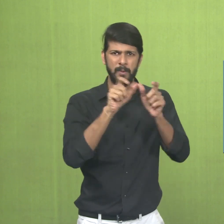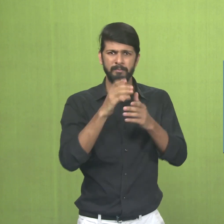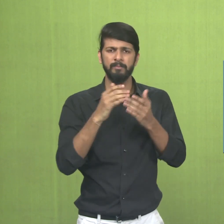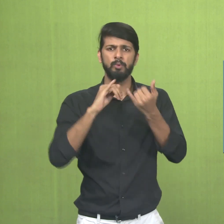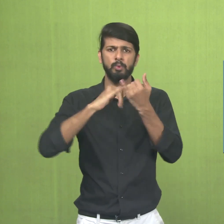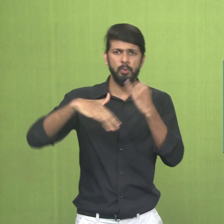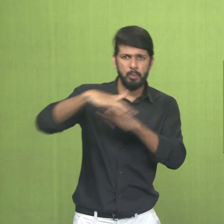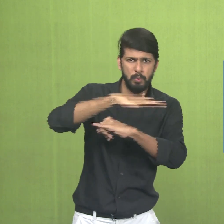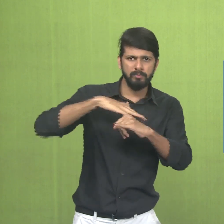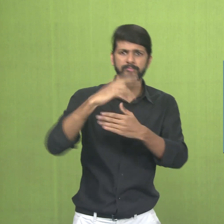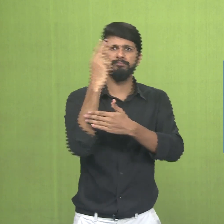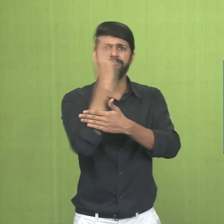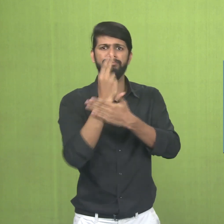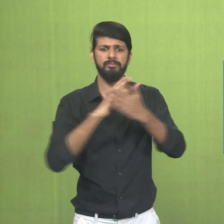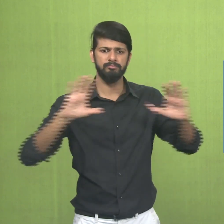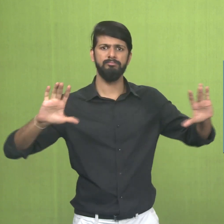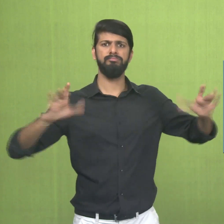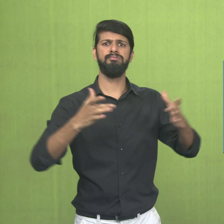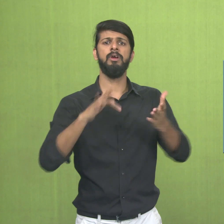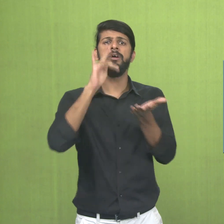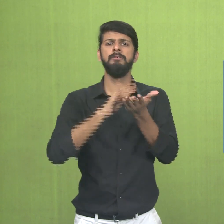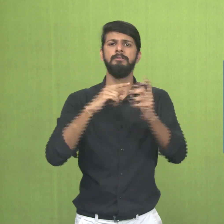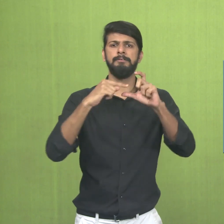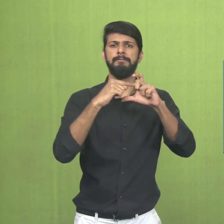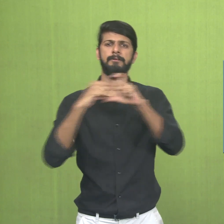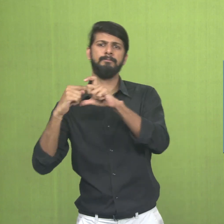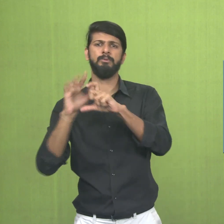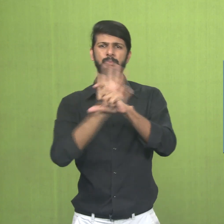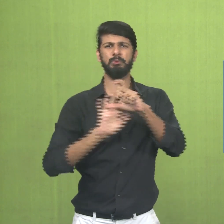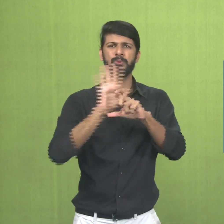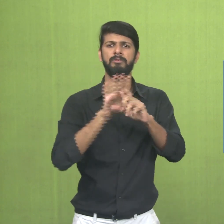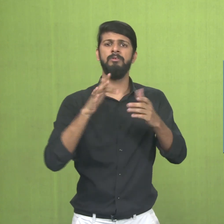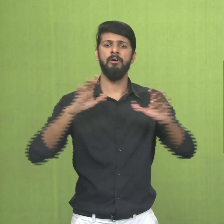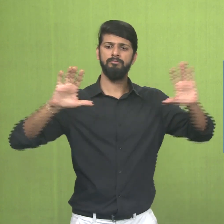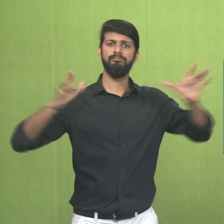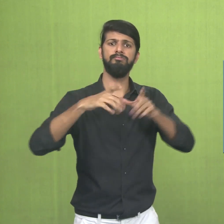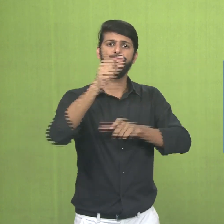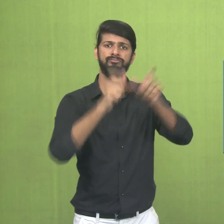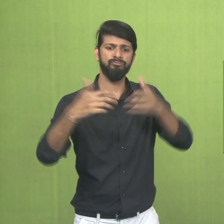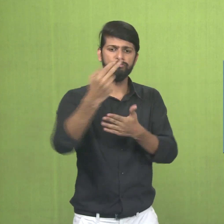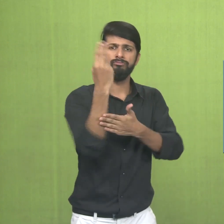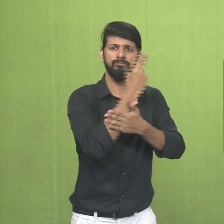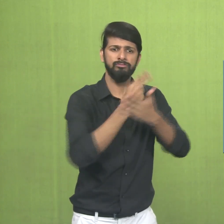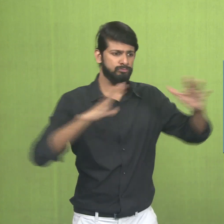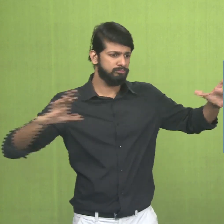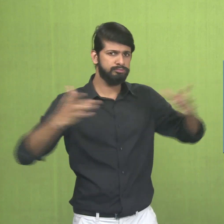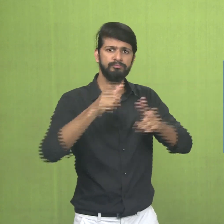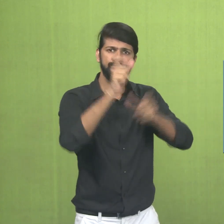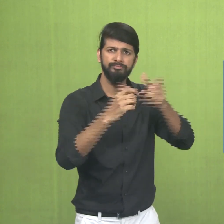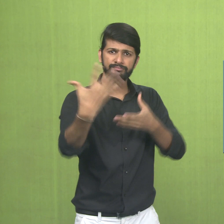Abanindranath established the Indian Society of Oriental Art, focusing on work which